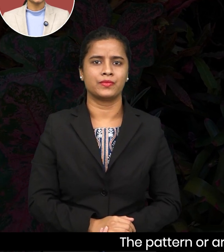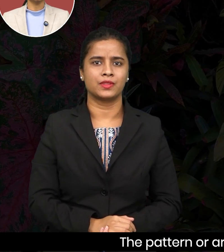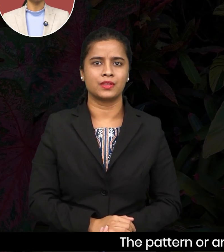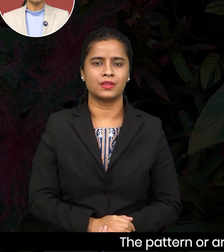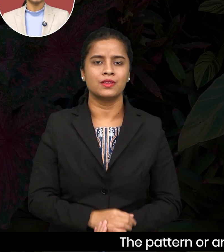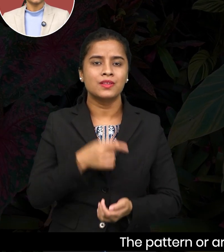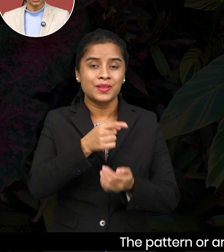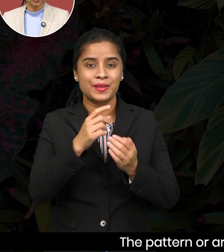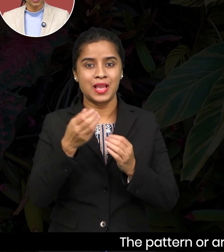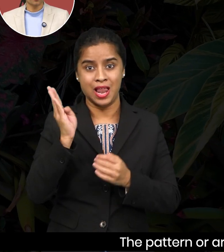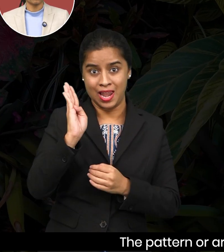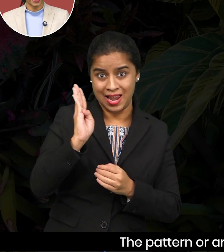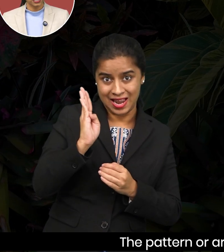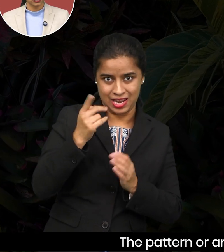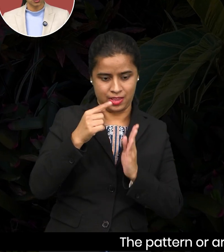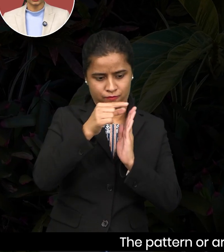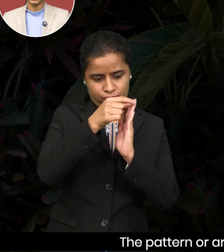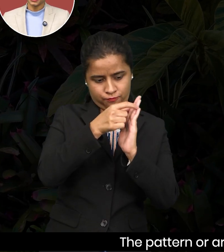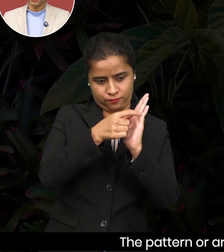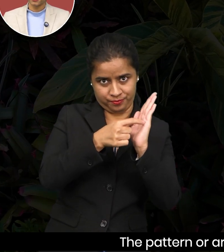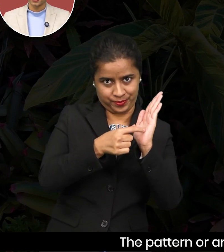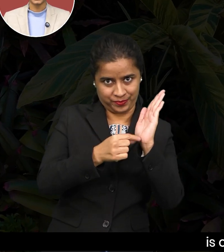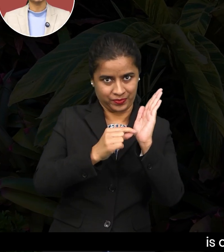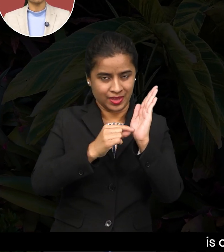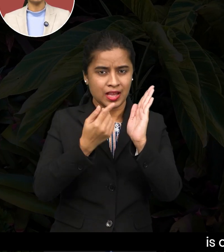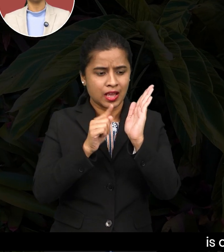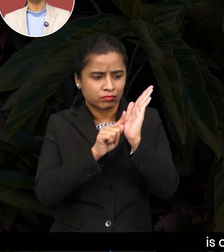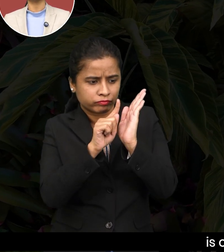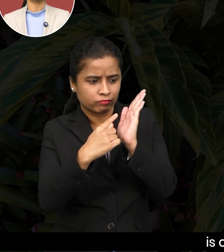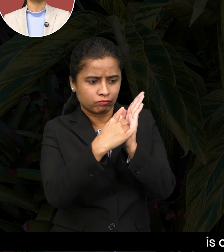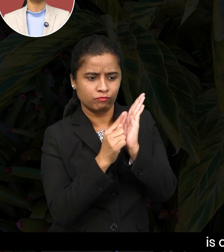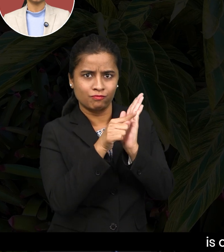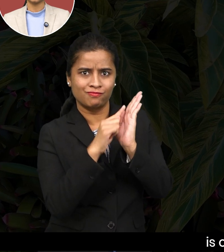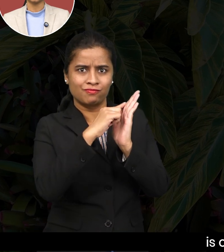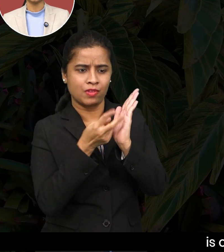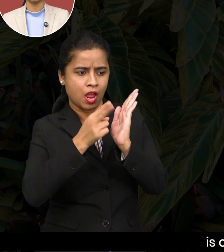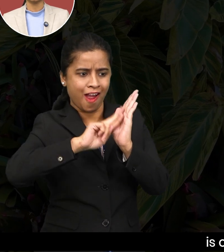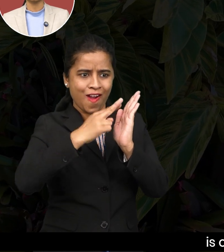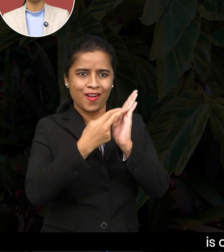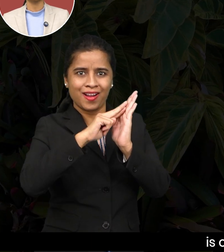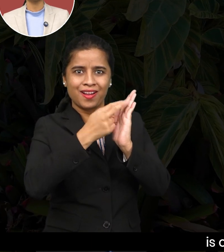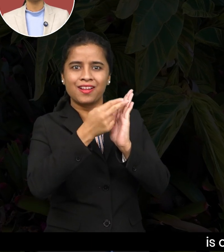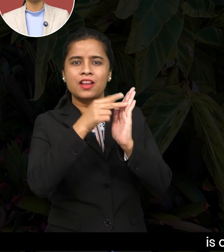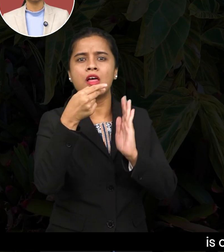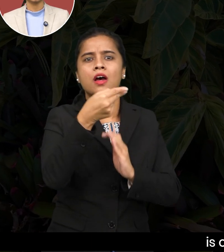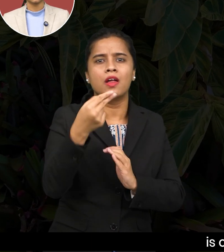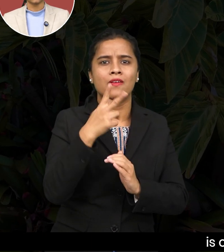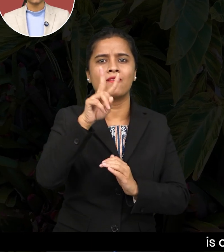The pattern or arrangement of veins on a leaf is called venation.